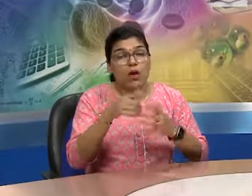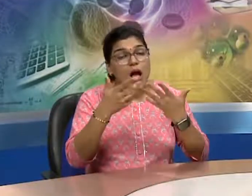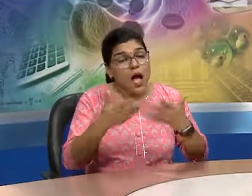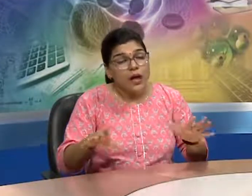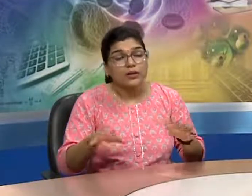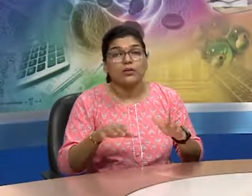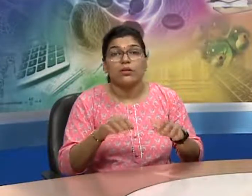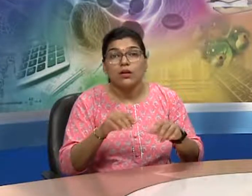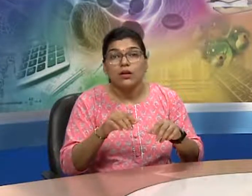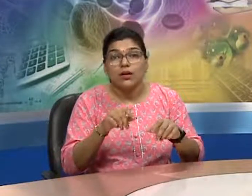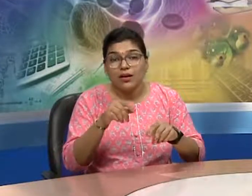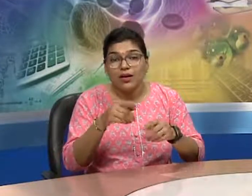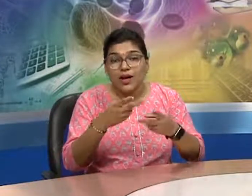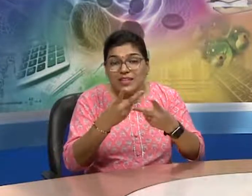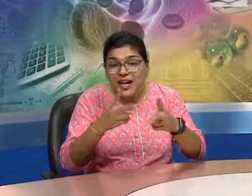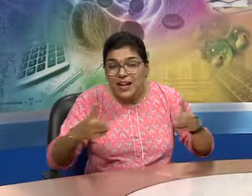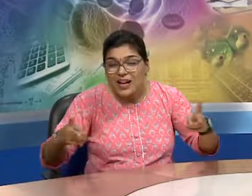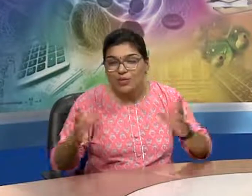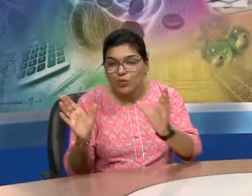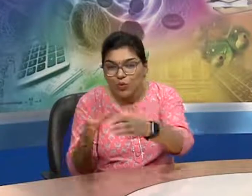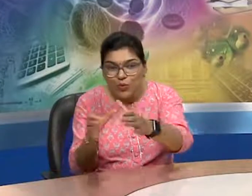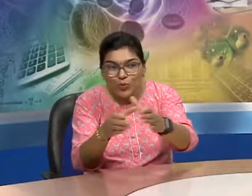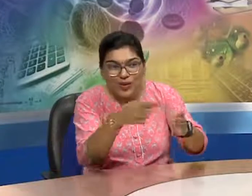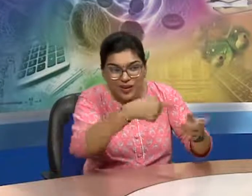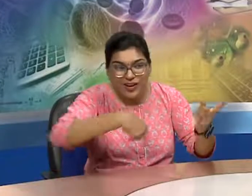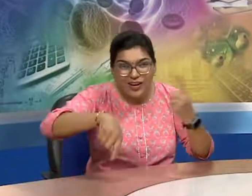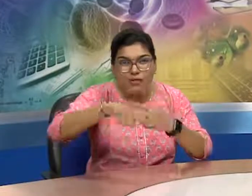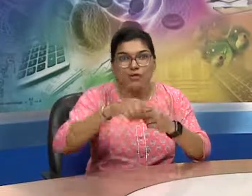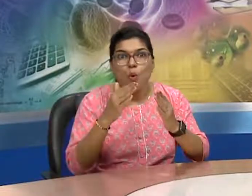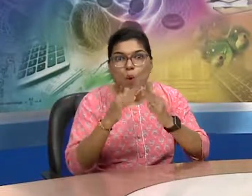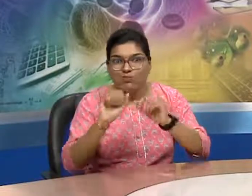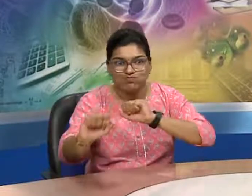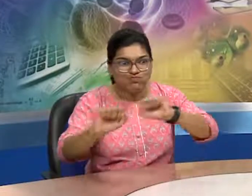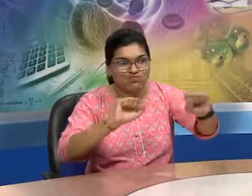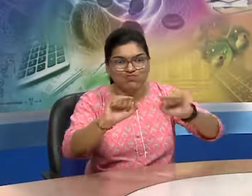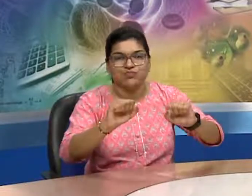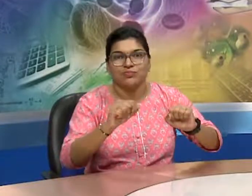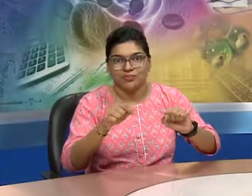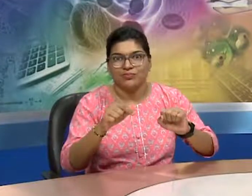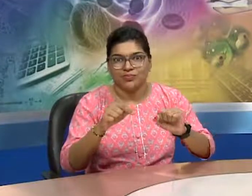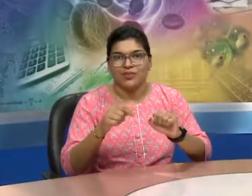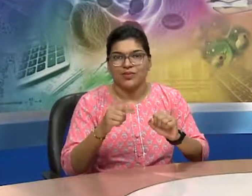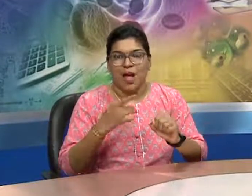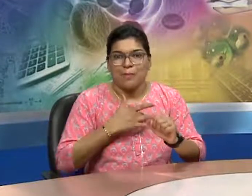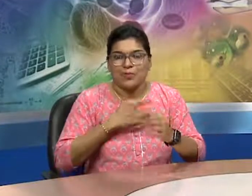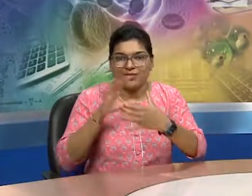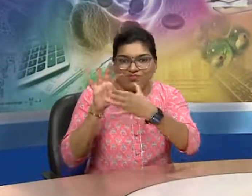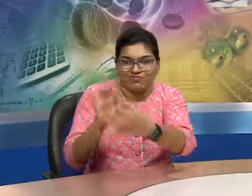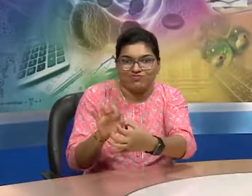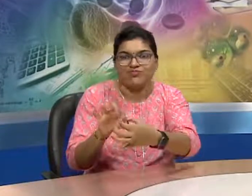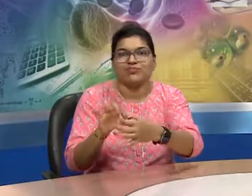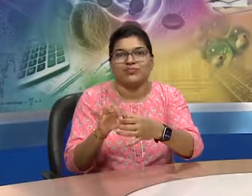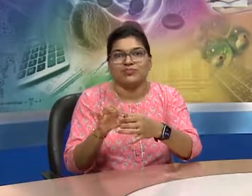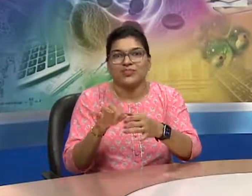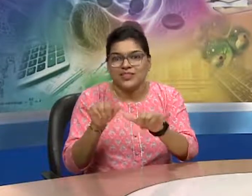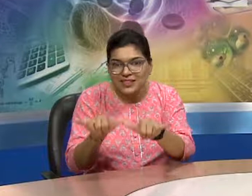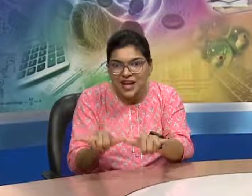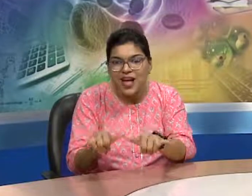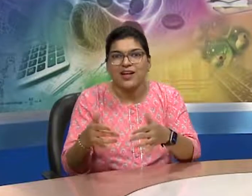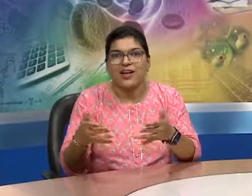The niche is unique for a species. While many species may